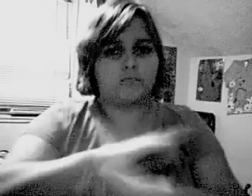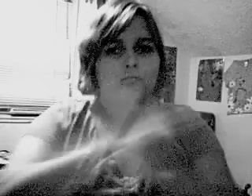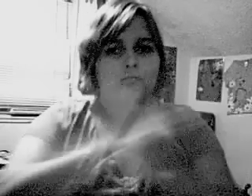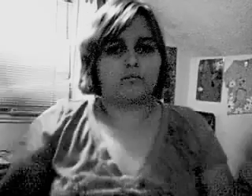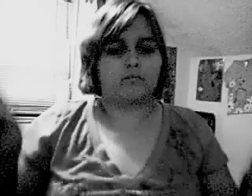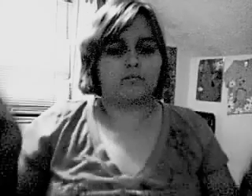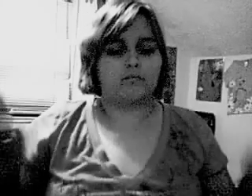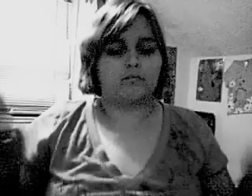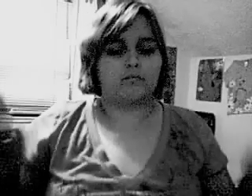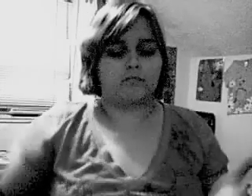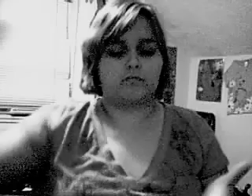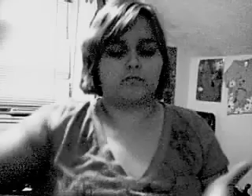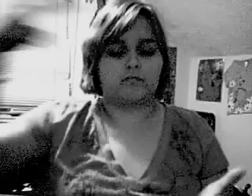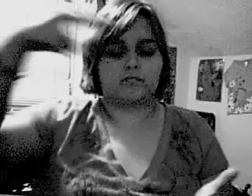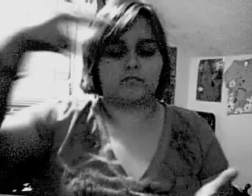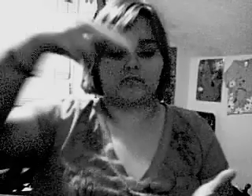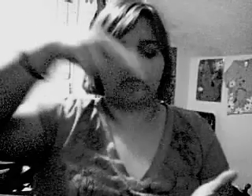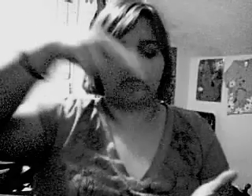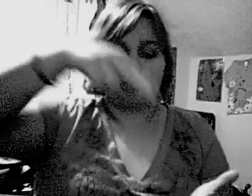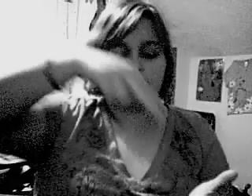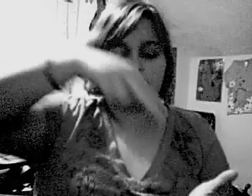ready to stand.